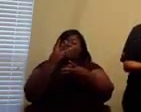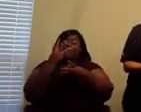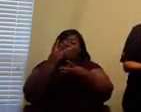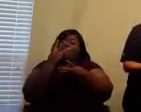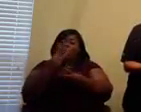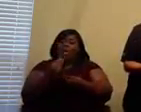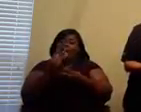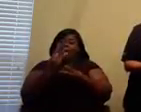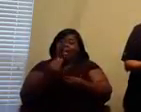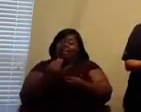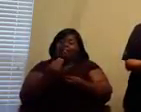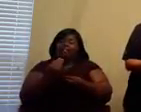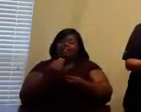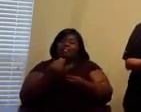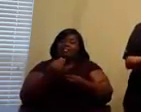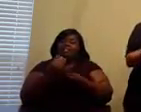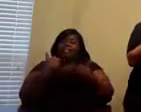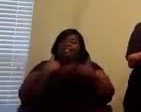our system.